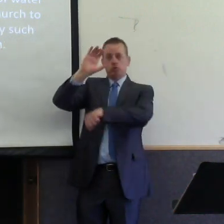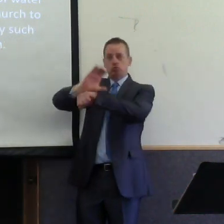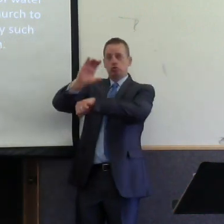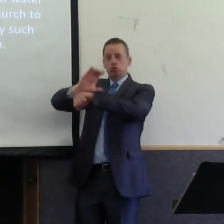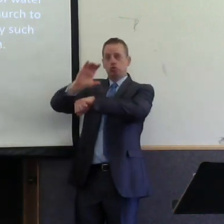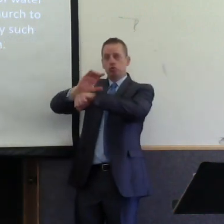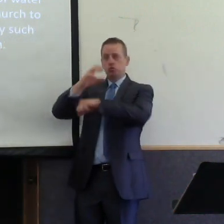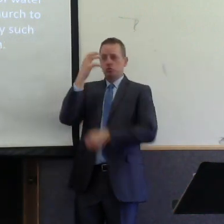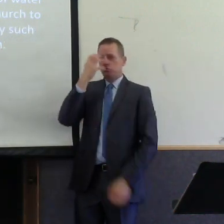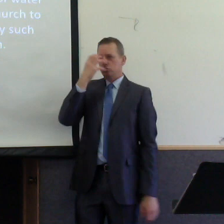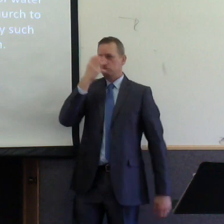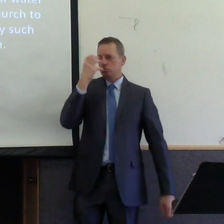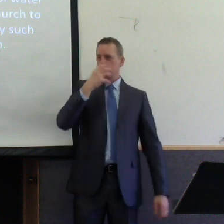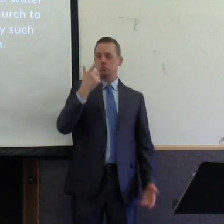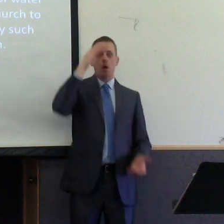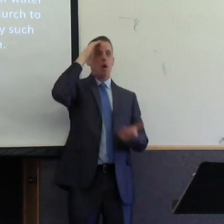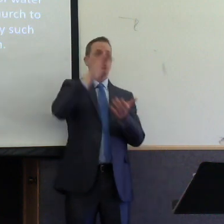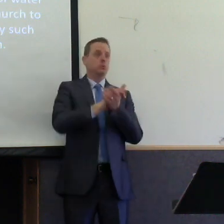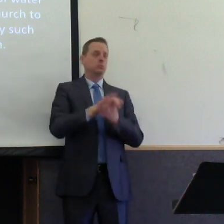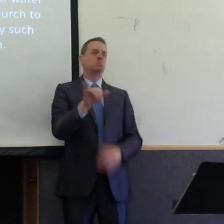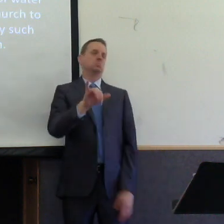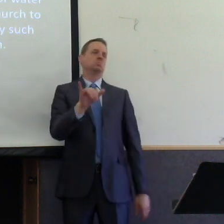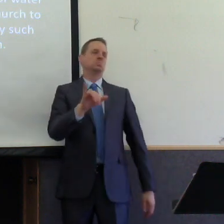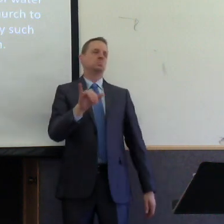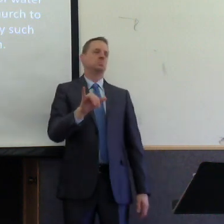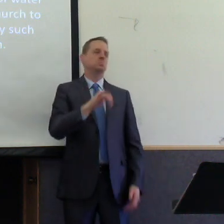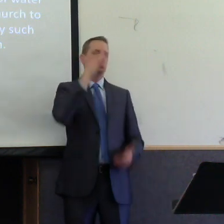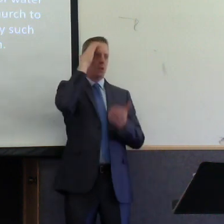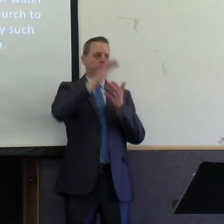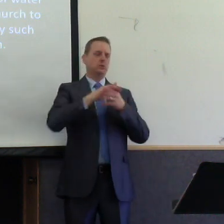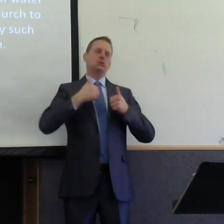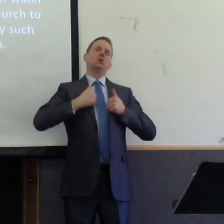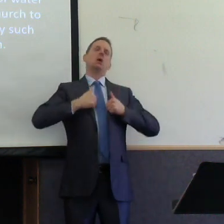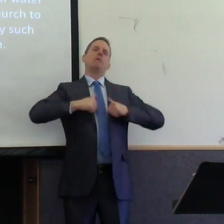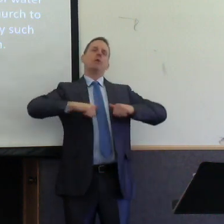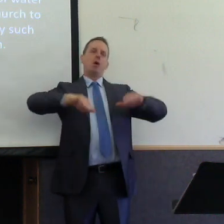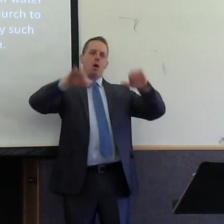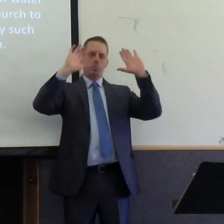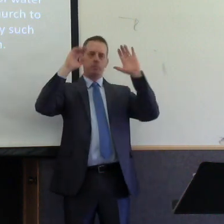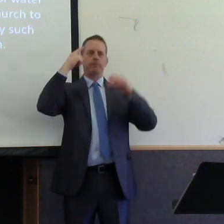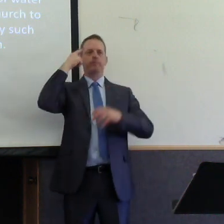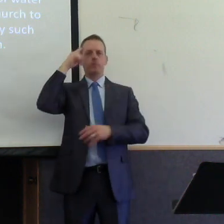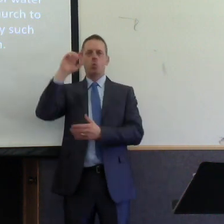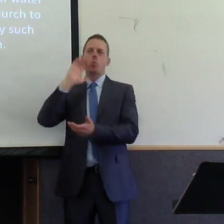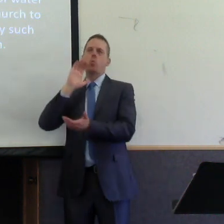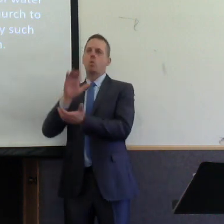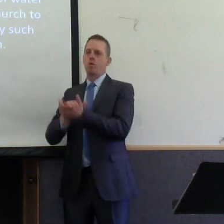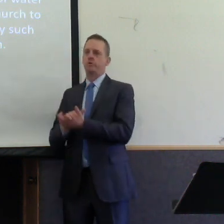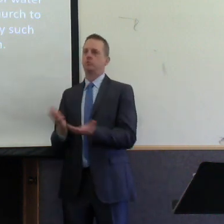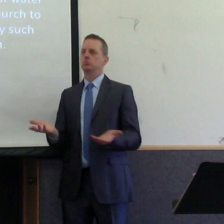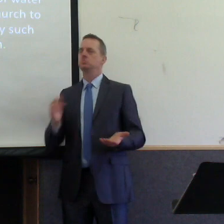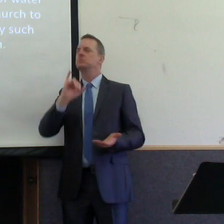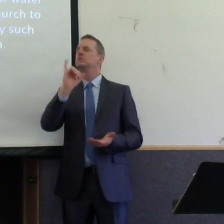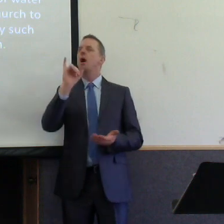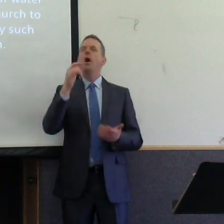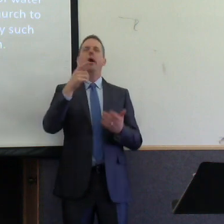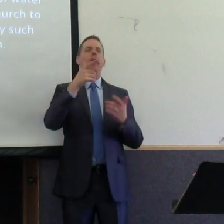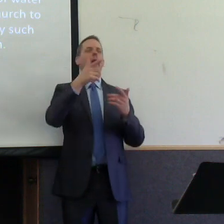for her church. I have to need to do the same thing. Be prepared to give